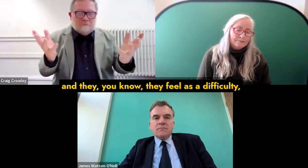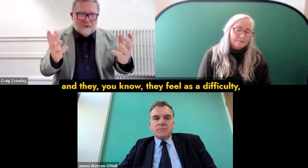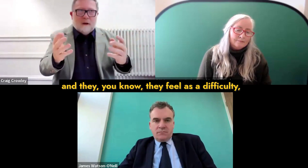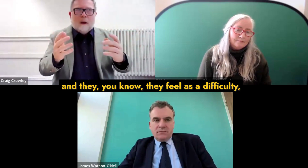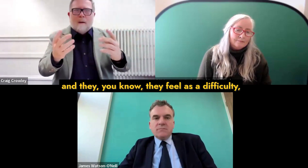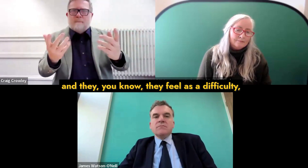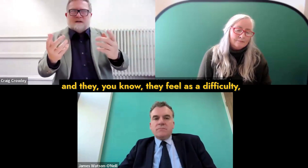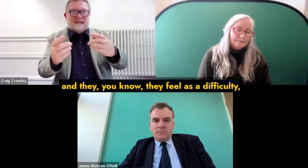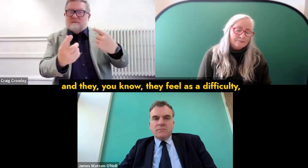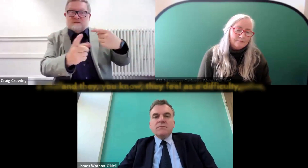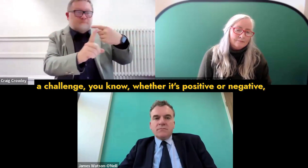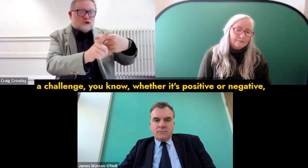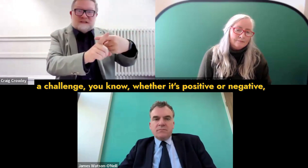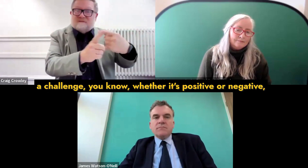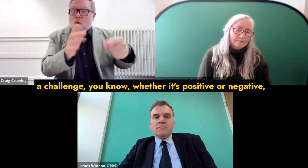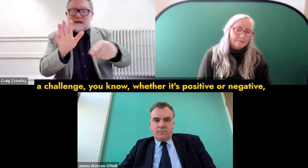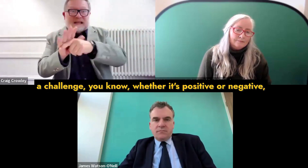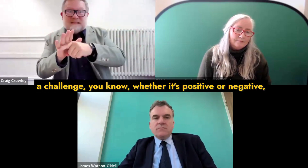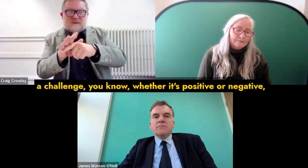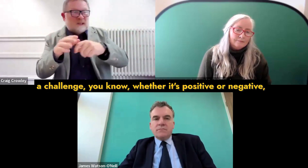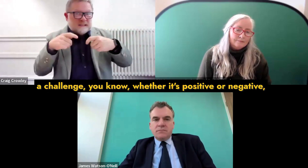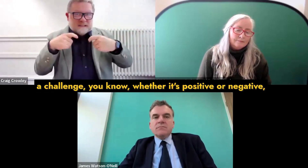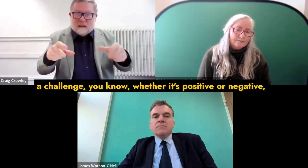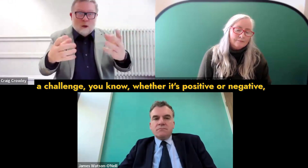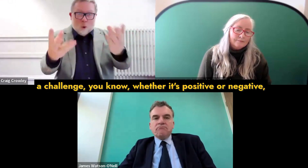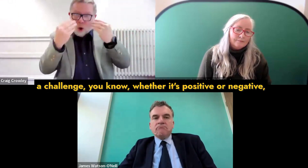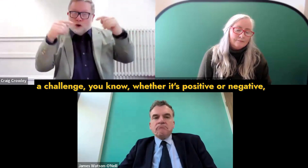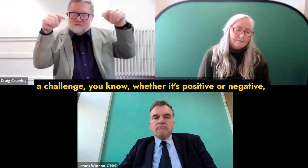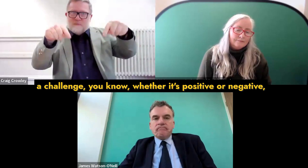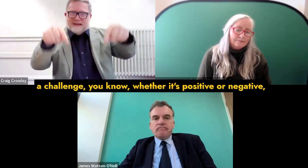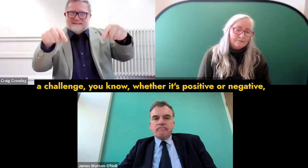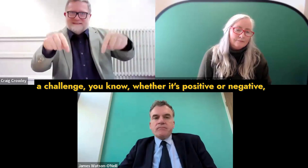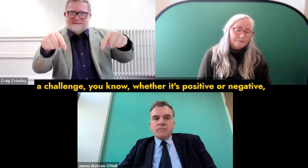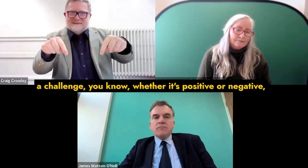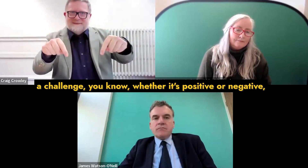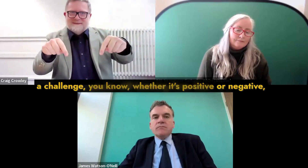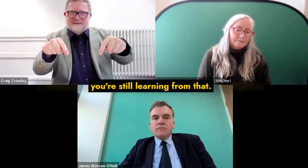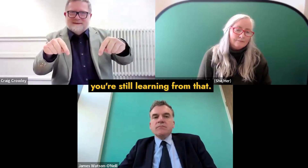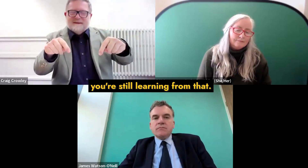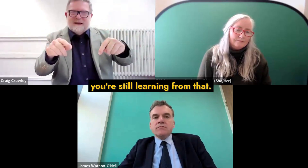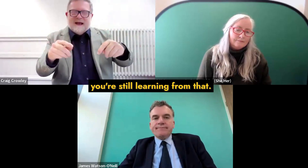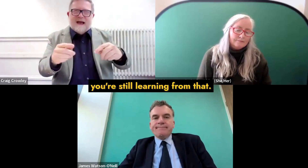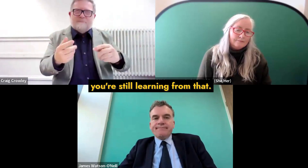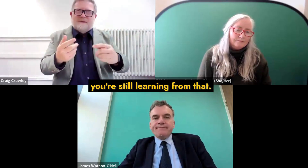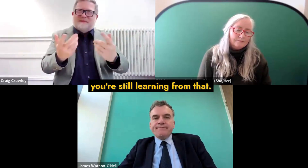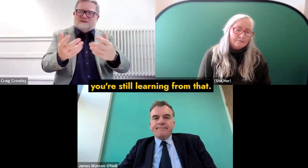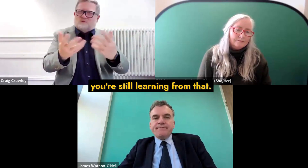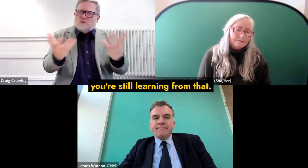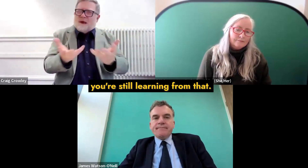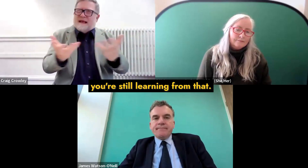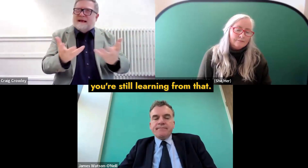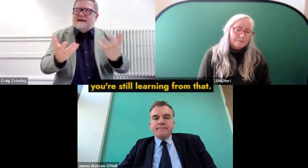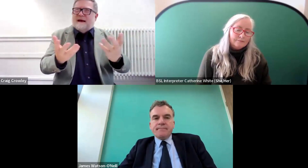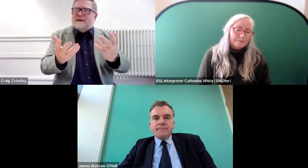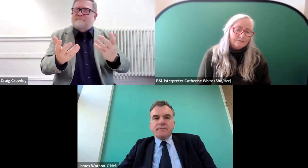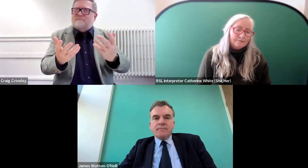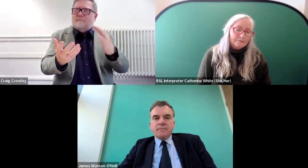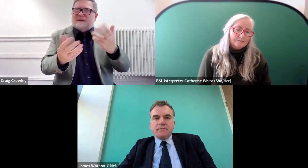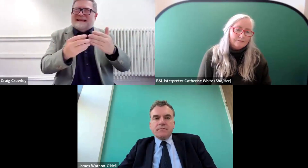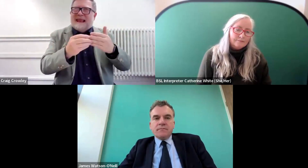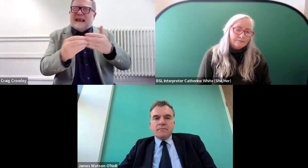they feel it as a difficulty, a challenge, whether it's positive or negative, you're still learning from that.